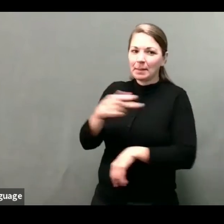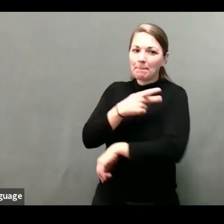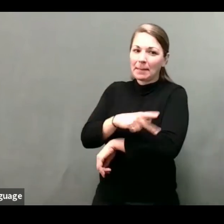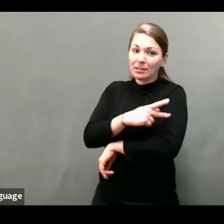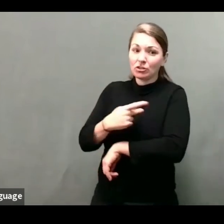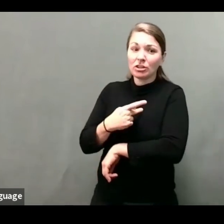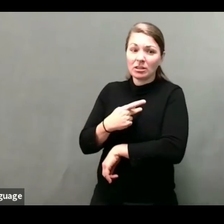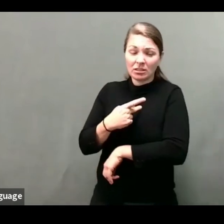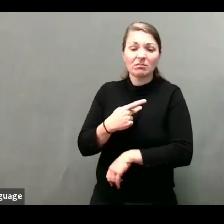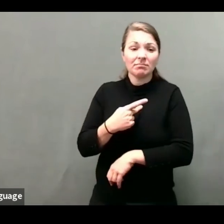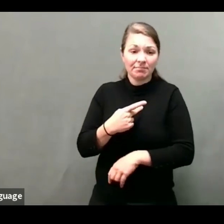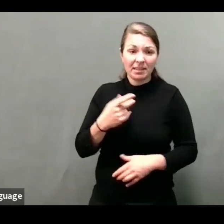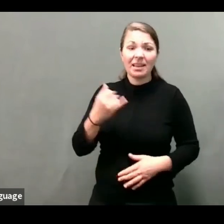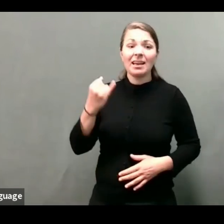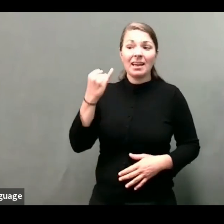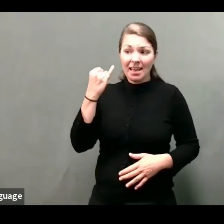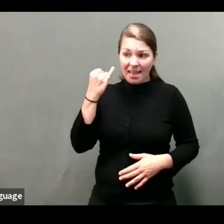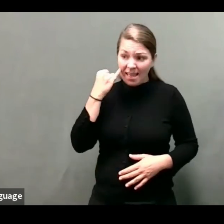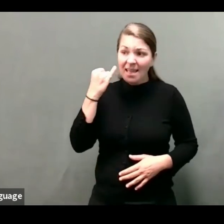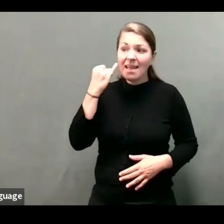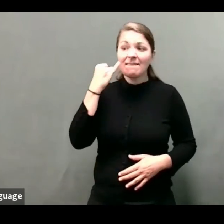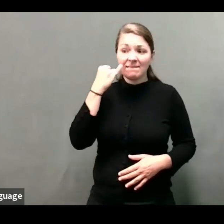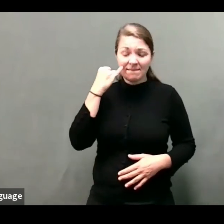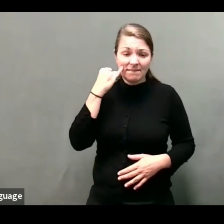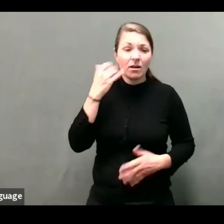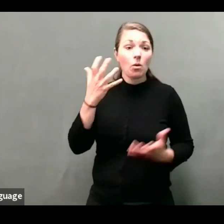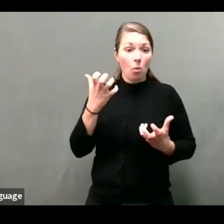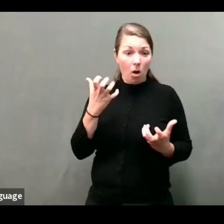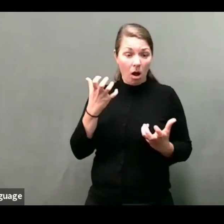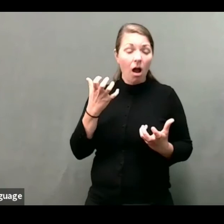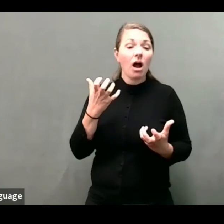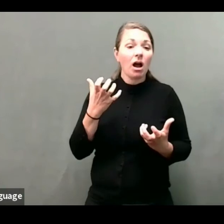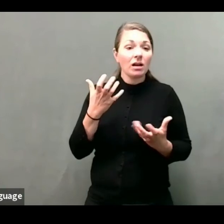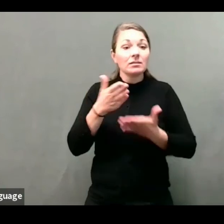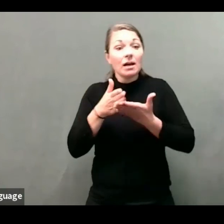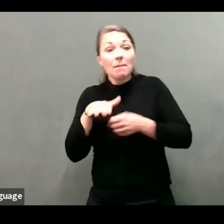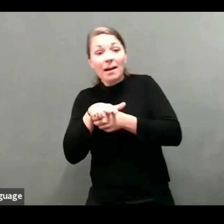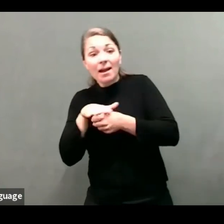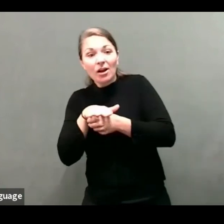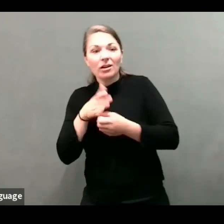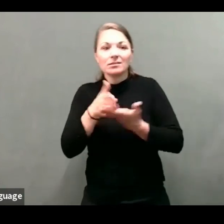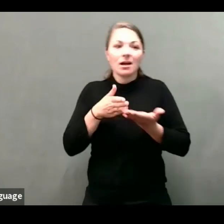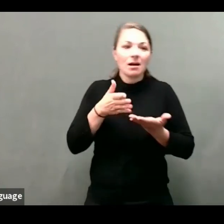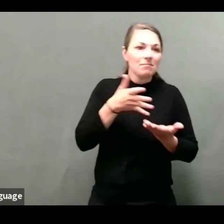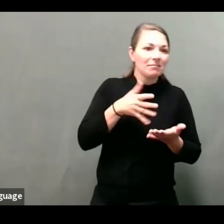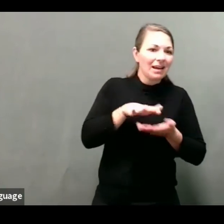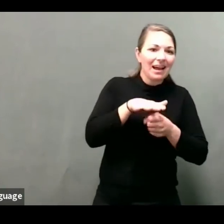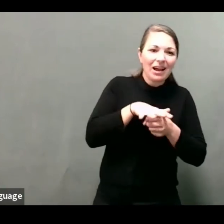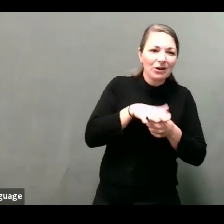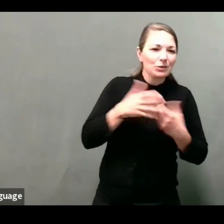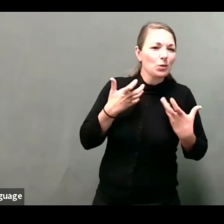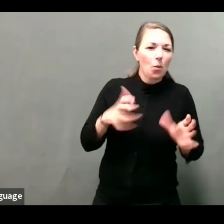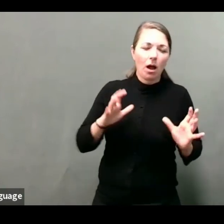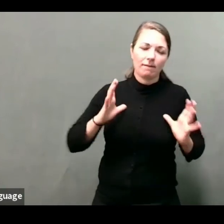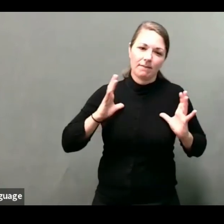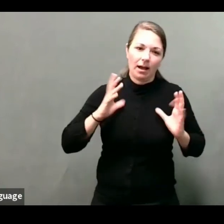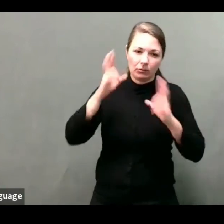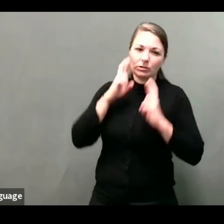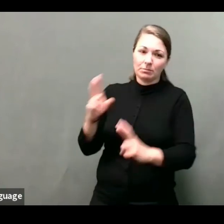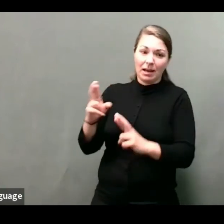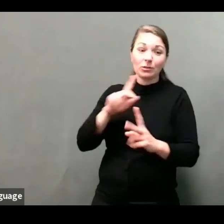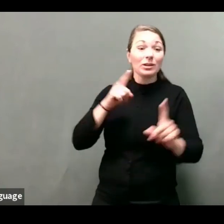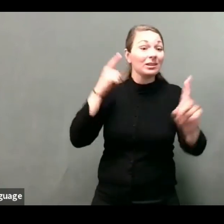have this done, if they only want it done for certain areas, or if they don't want it done at all. All of that is valid and all of that should be respected.